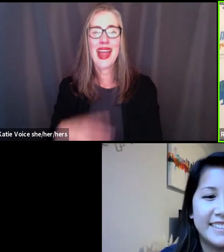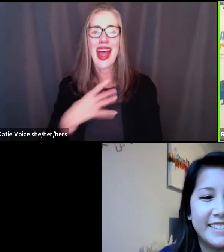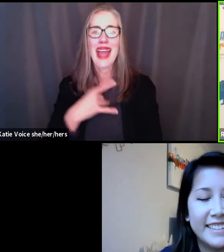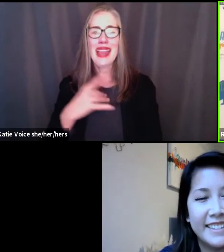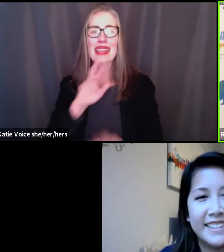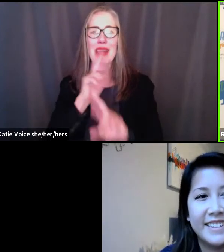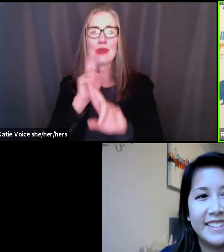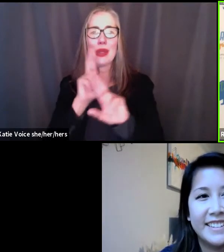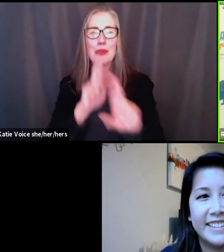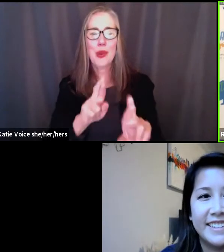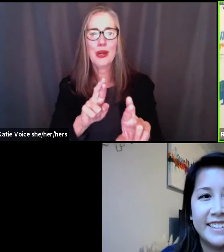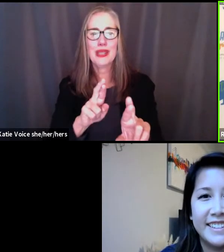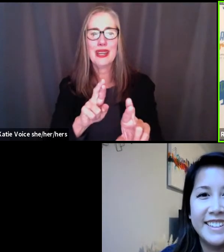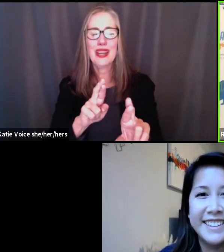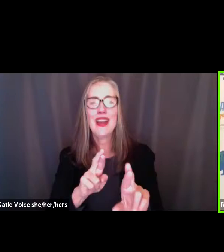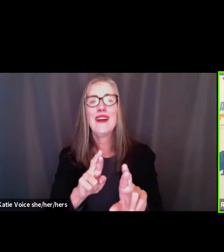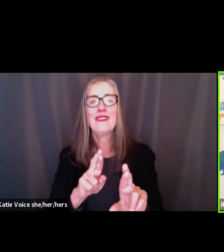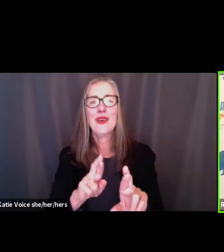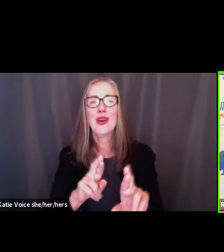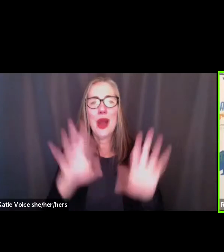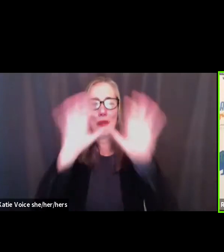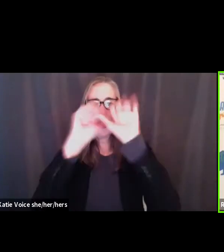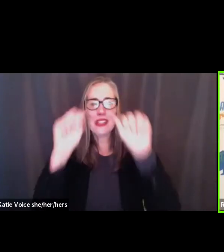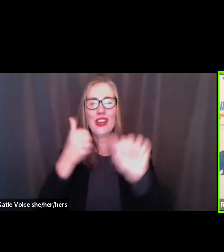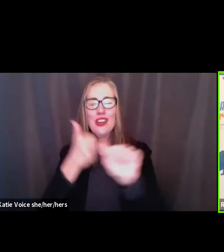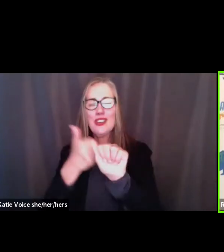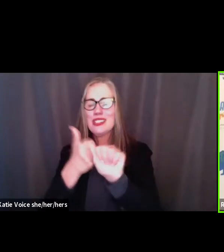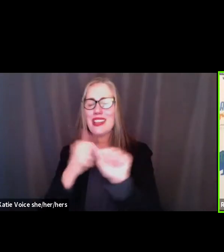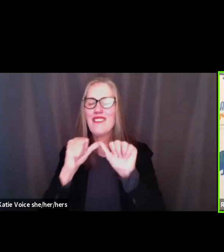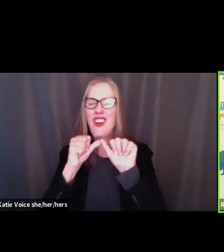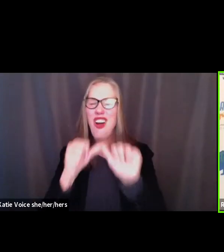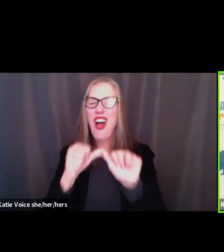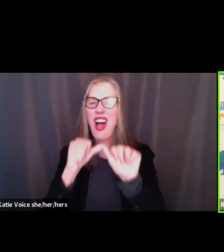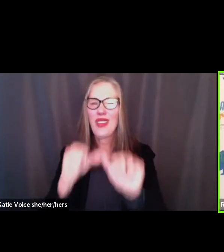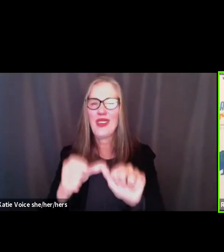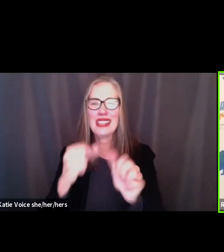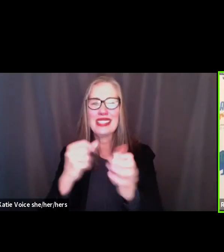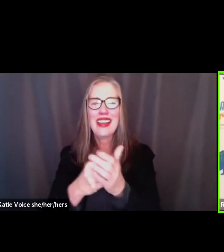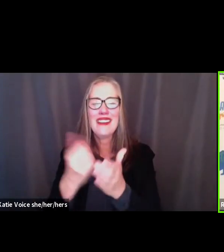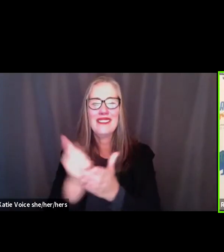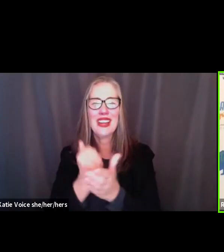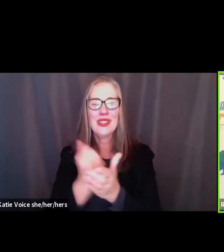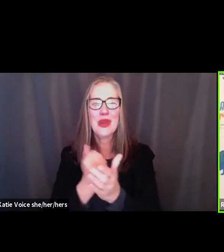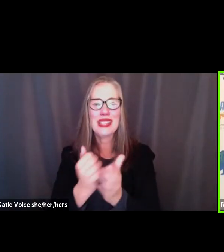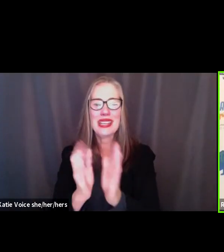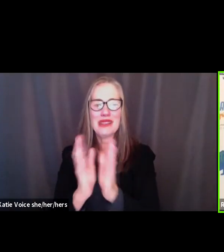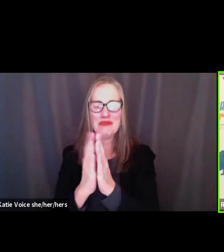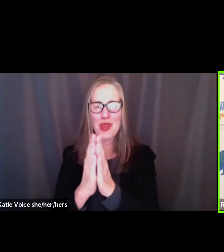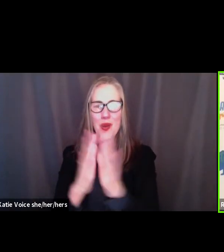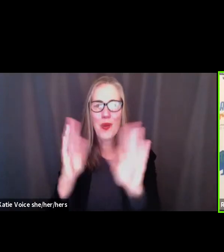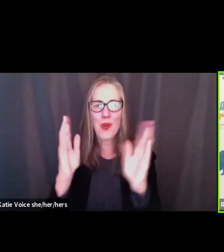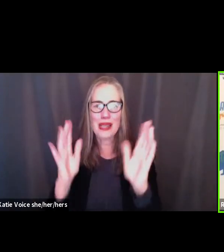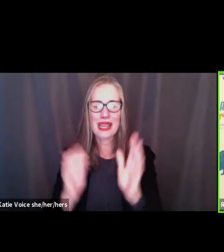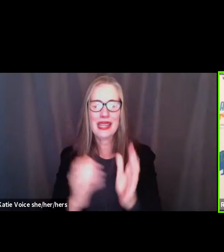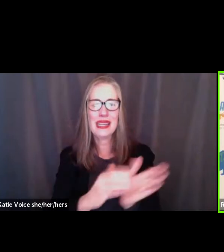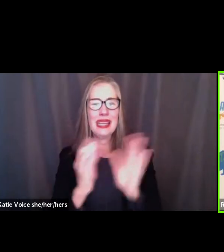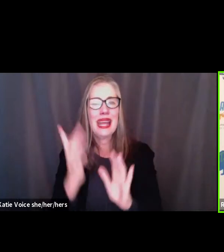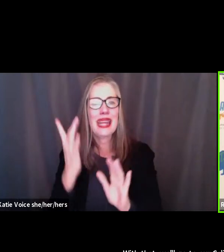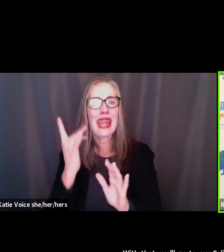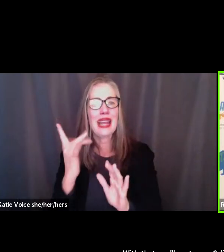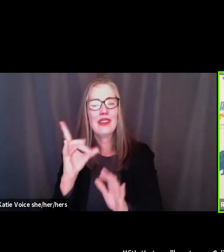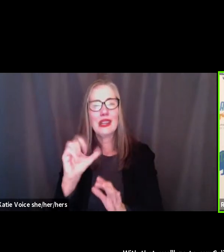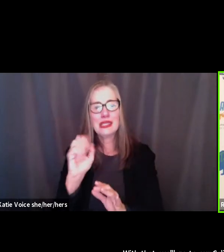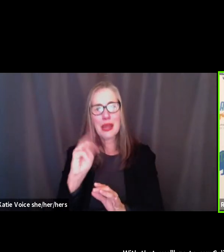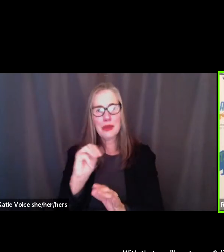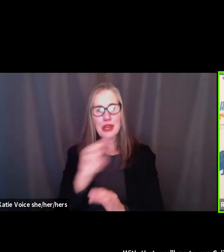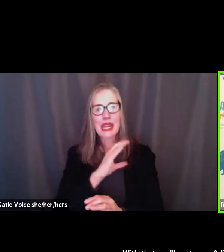is always fundraising. Well done. With that, we'll go to our California Democratic Council